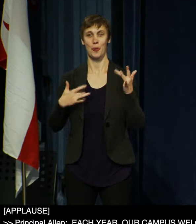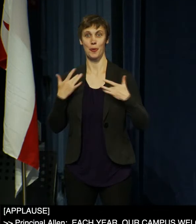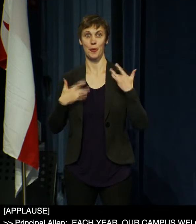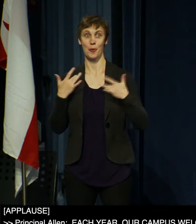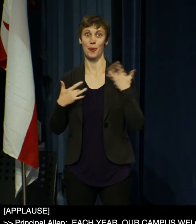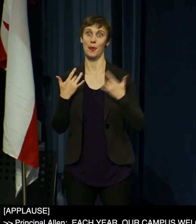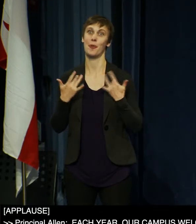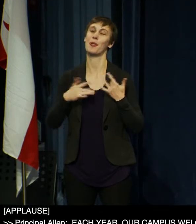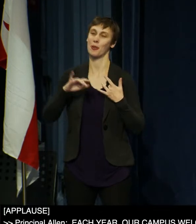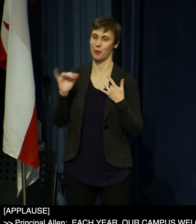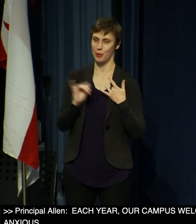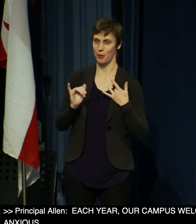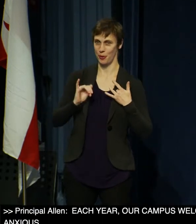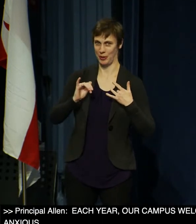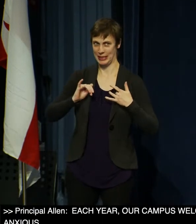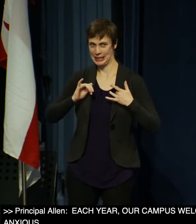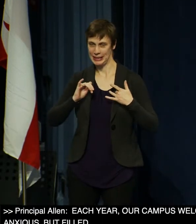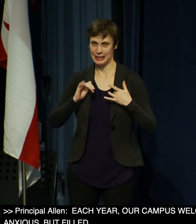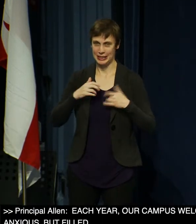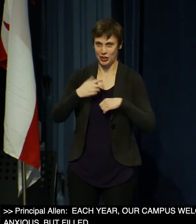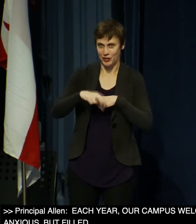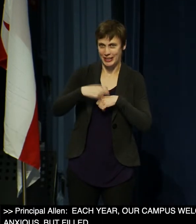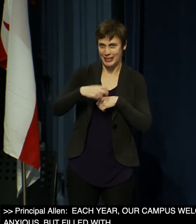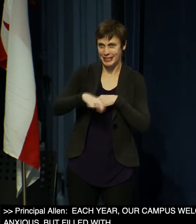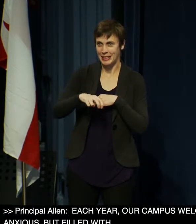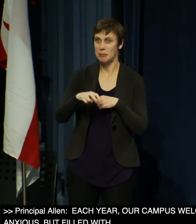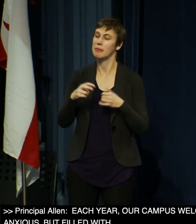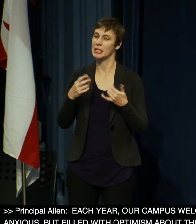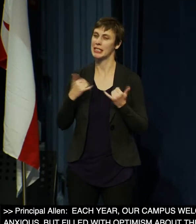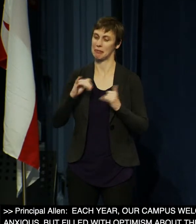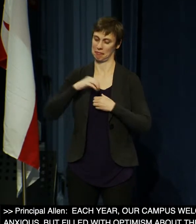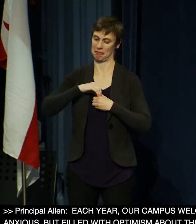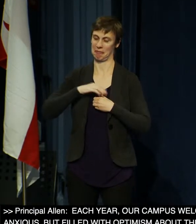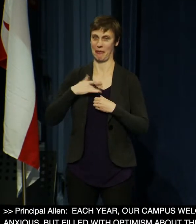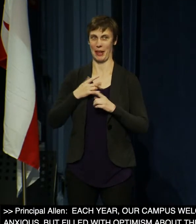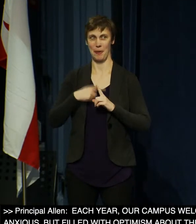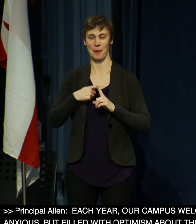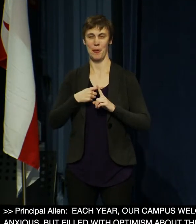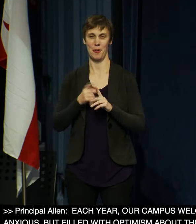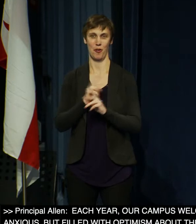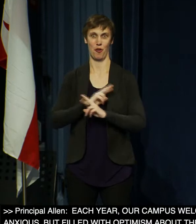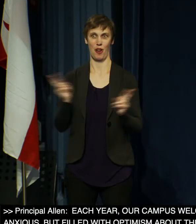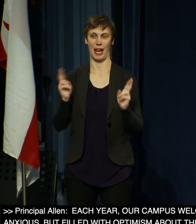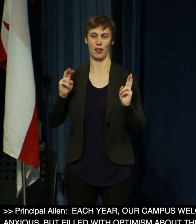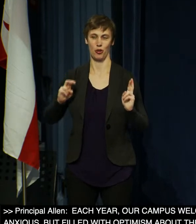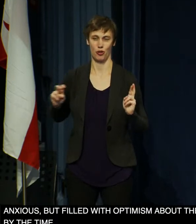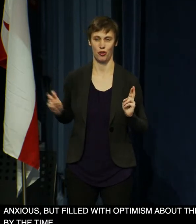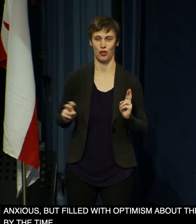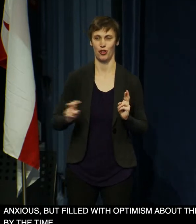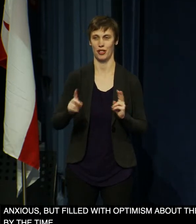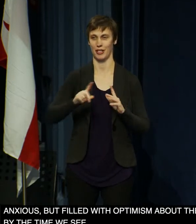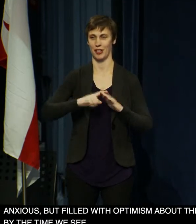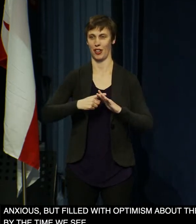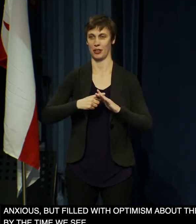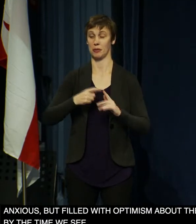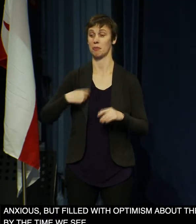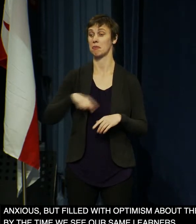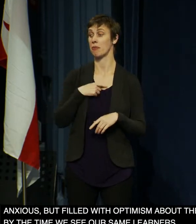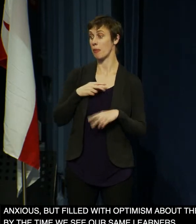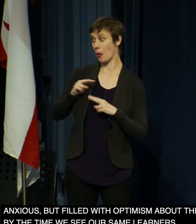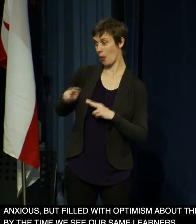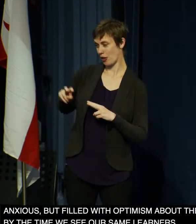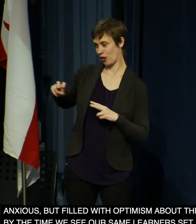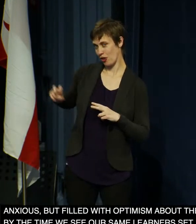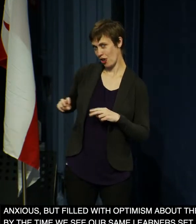about their learning journey. By the time we see the same learners set to graduate, we witness that same